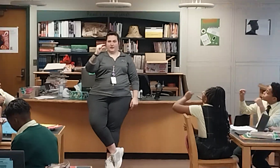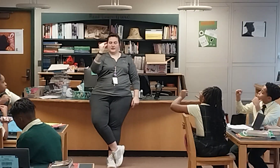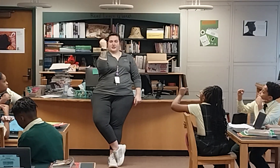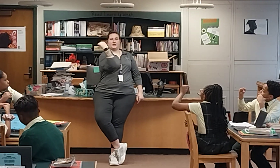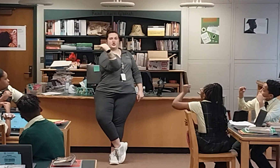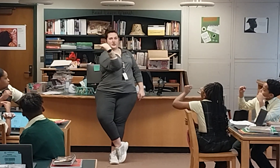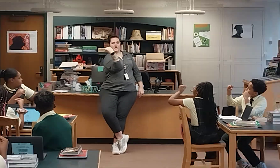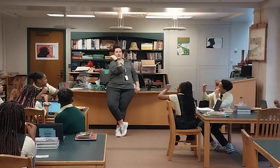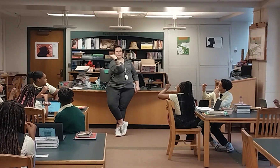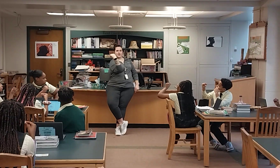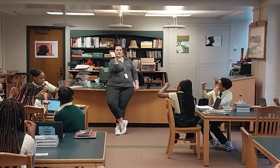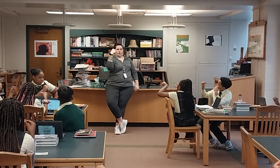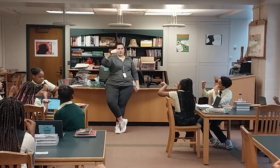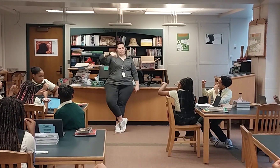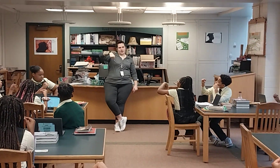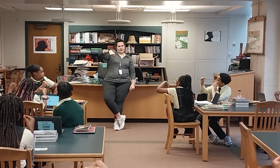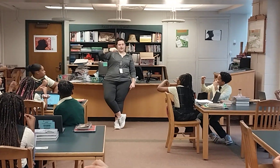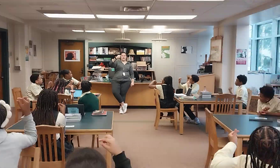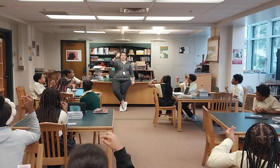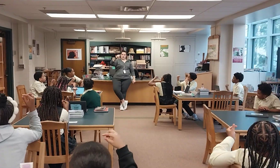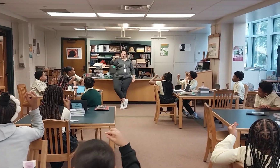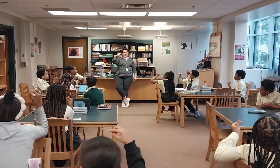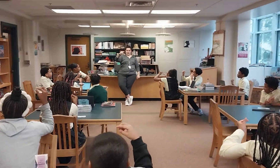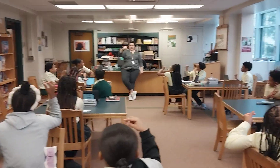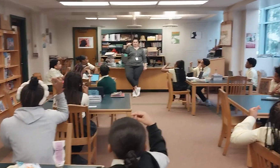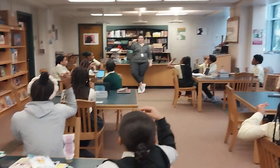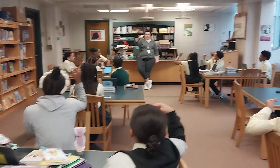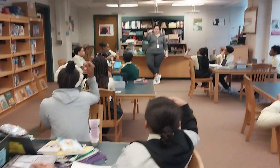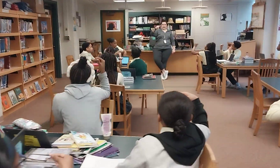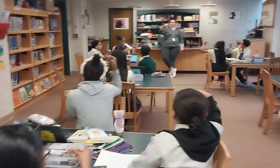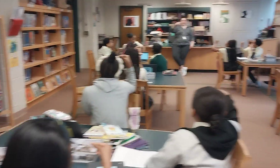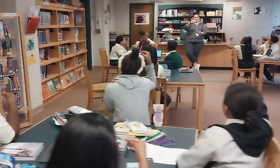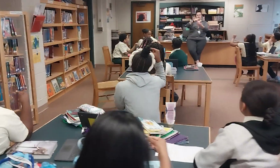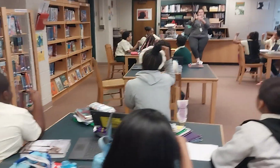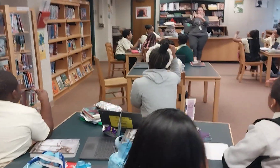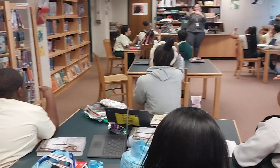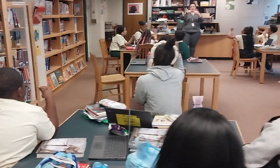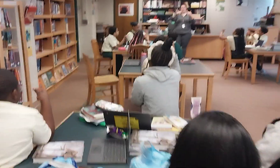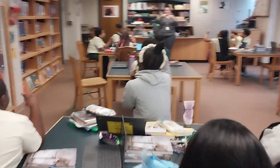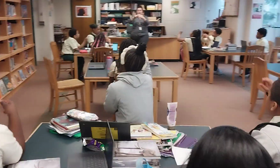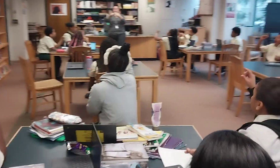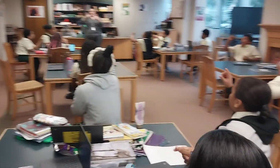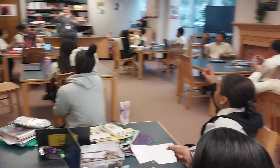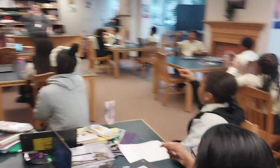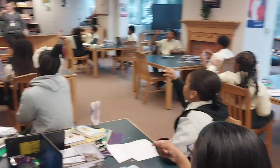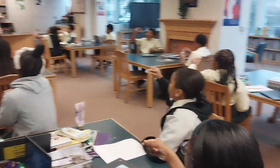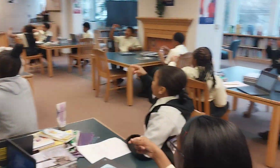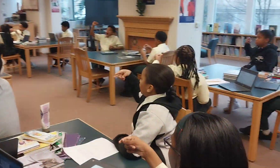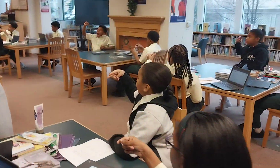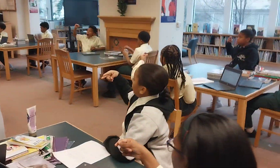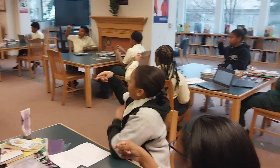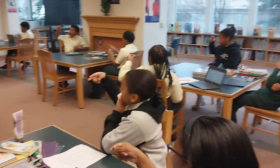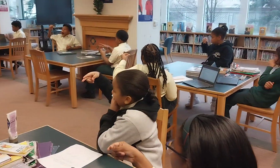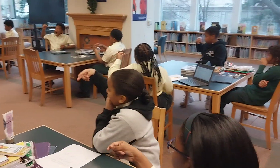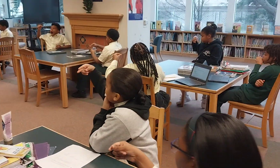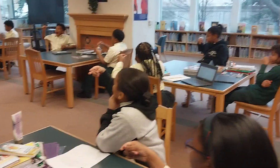It's not G or G. It's G. Okay? So make sure that index finger is facing out and your thumb is